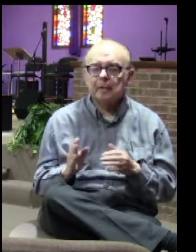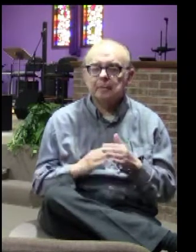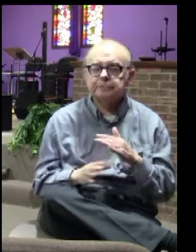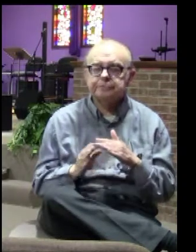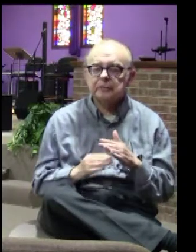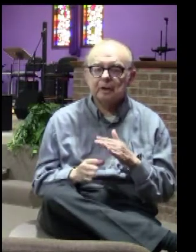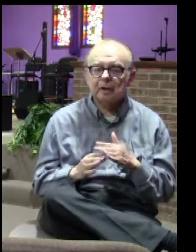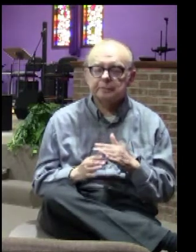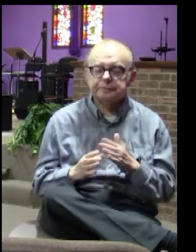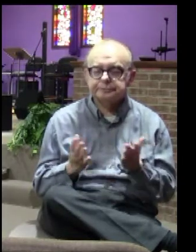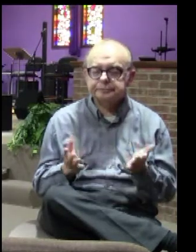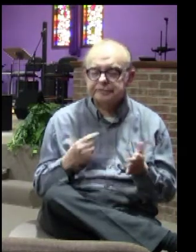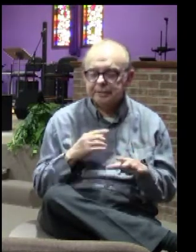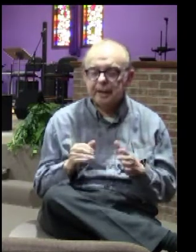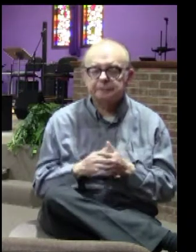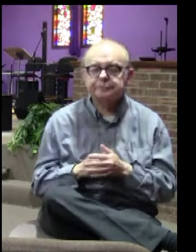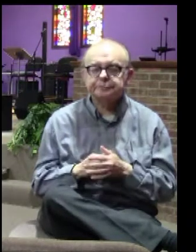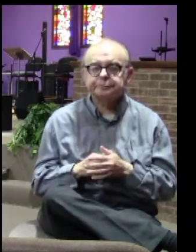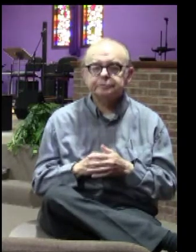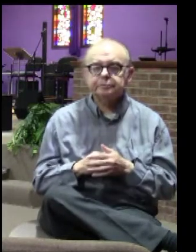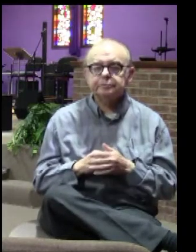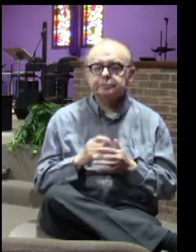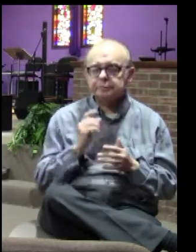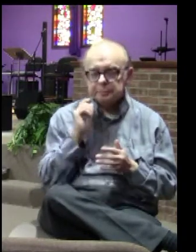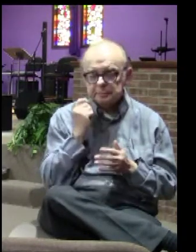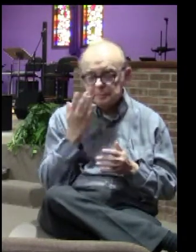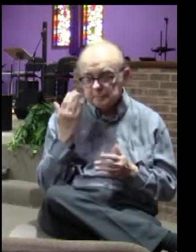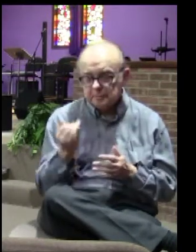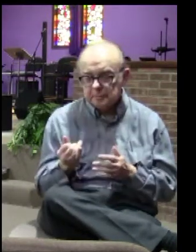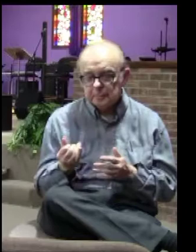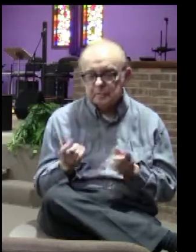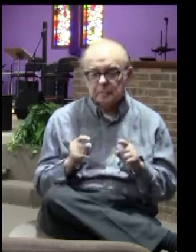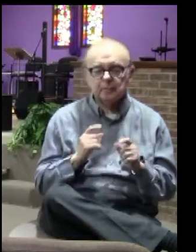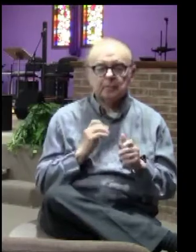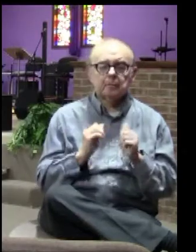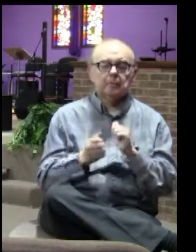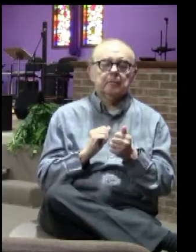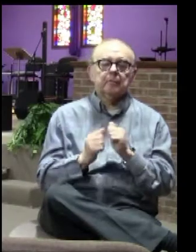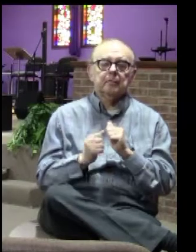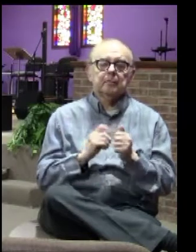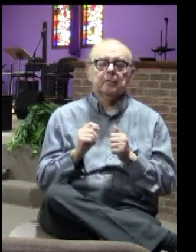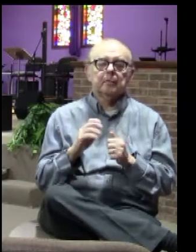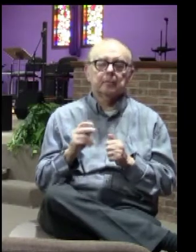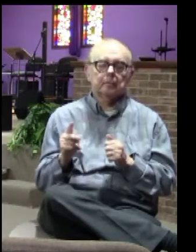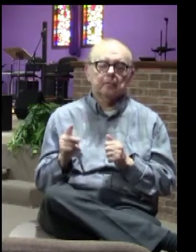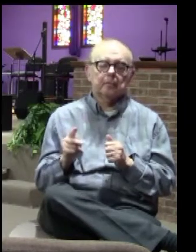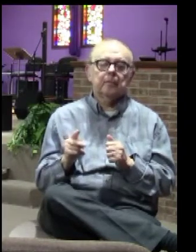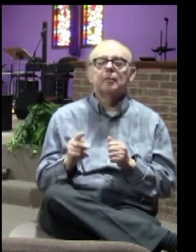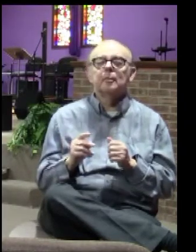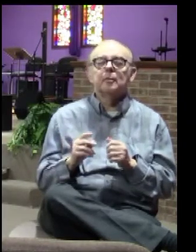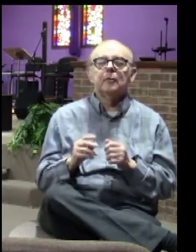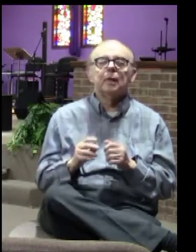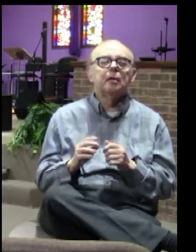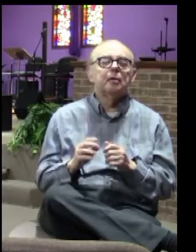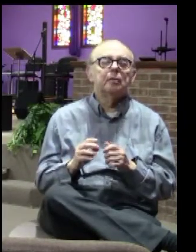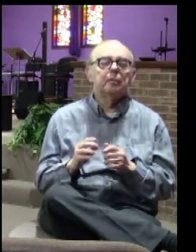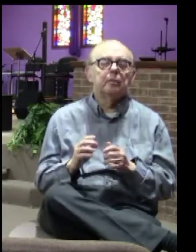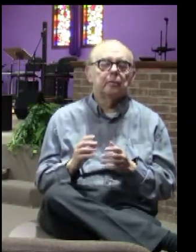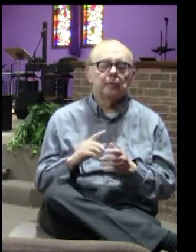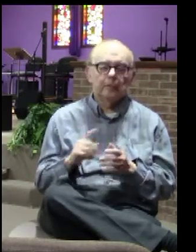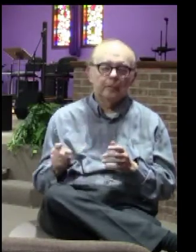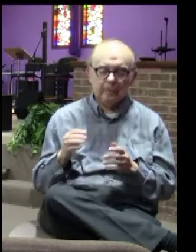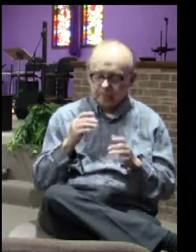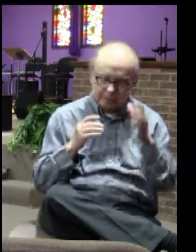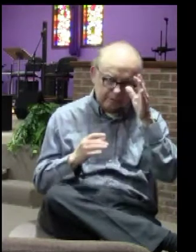basically set it there. It's really neat because when you're running in a track race or a track meet,